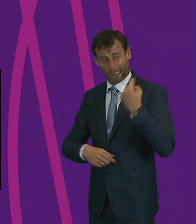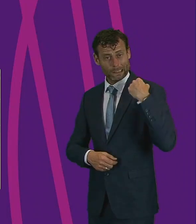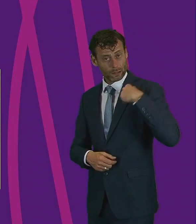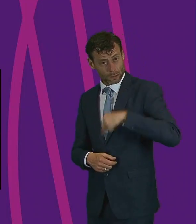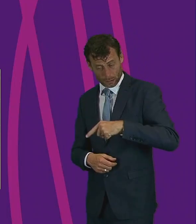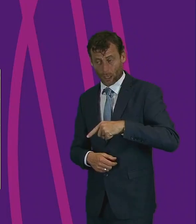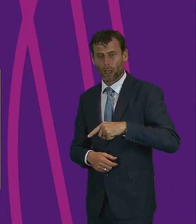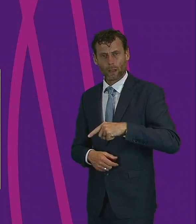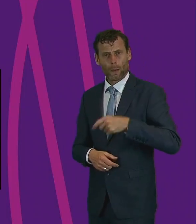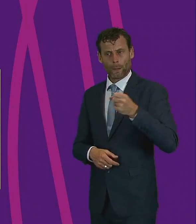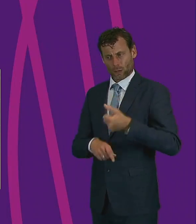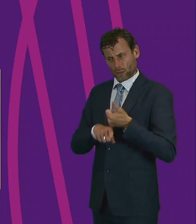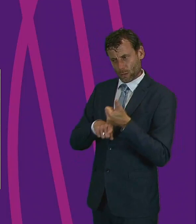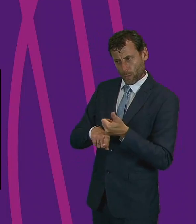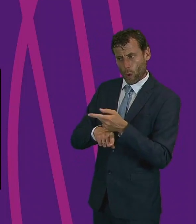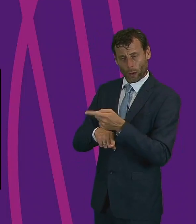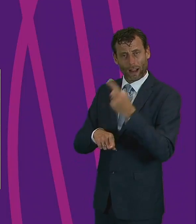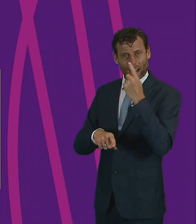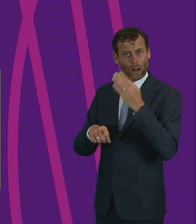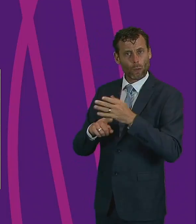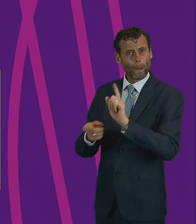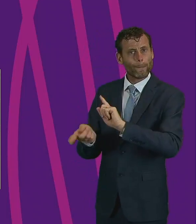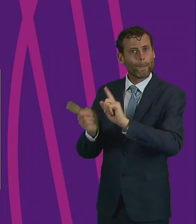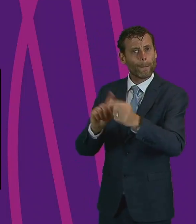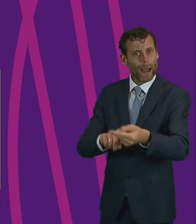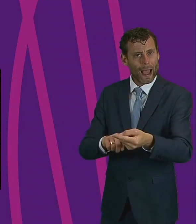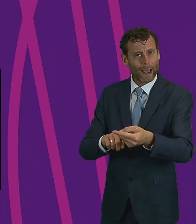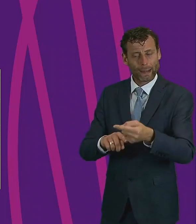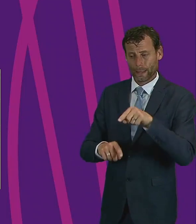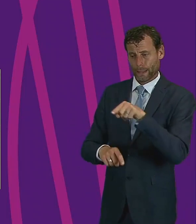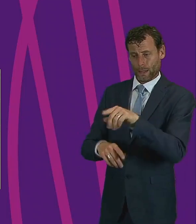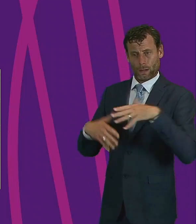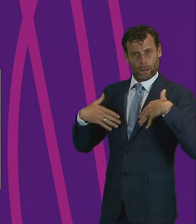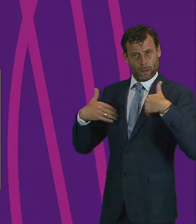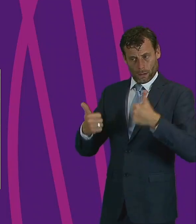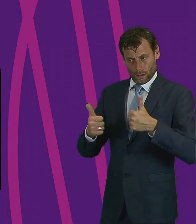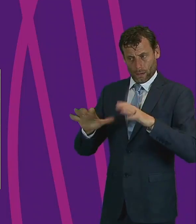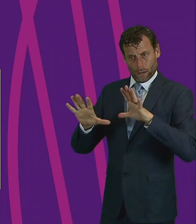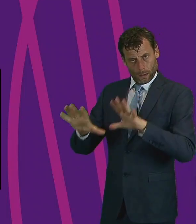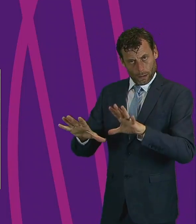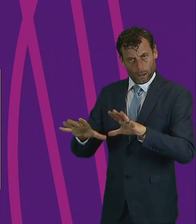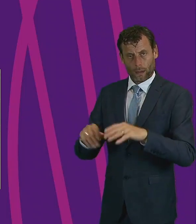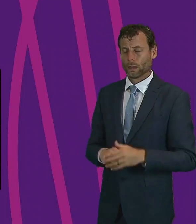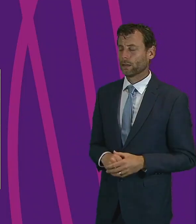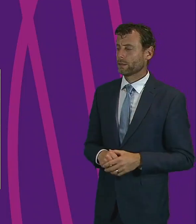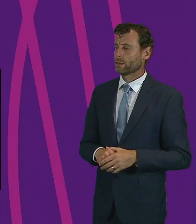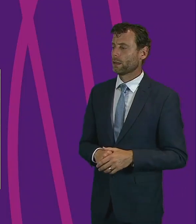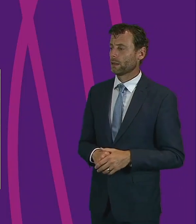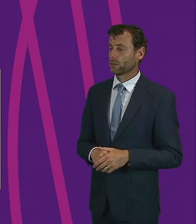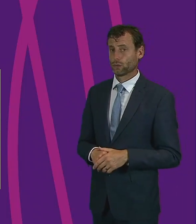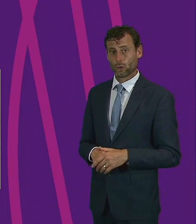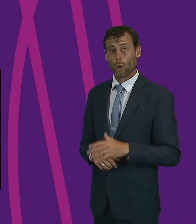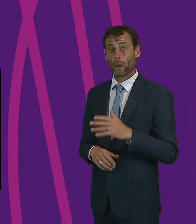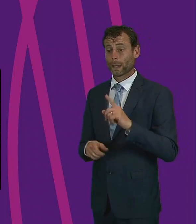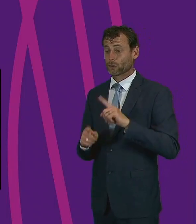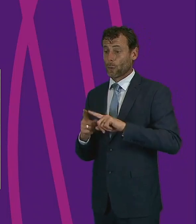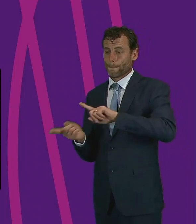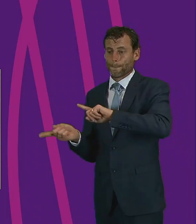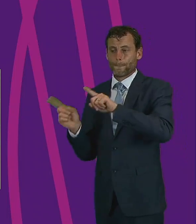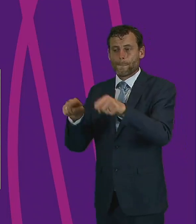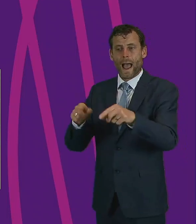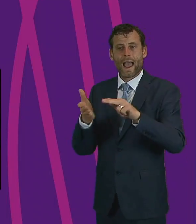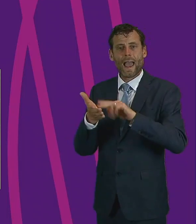to support staff well-being are not only retained but are spread. The remobilisation of our NHS is a